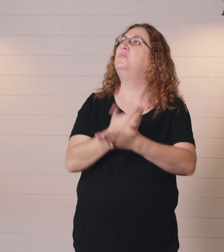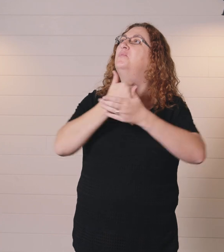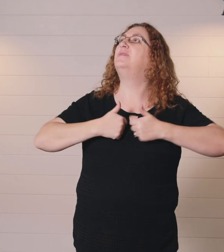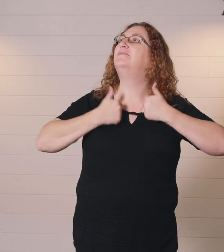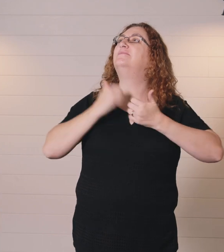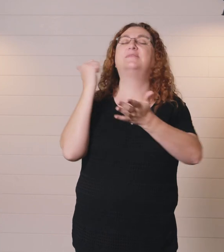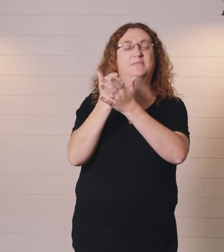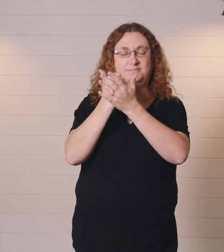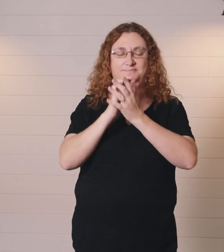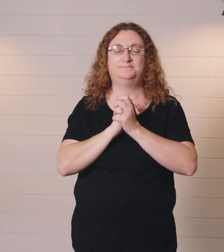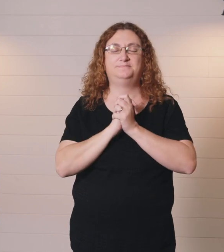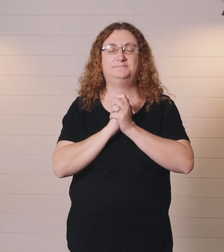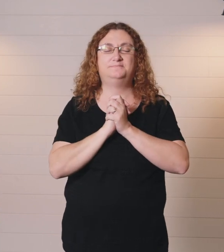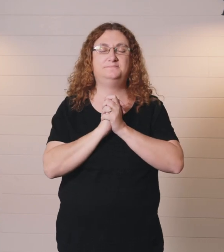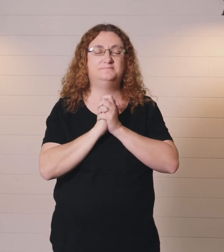Amen.